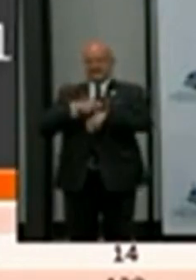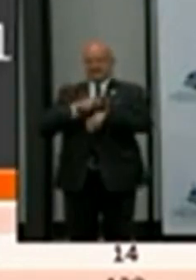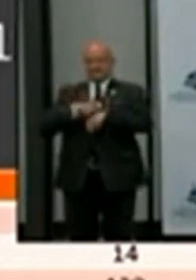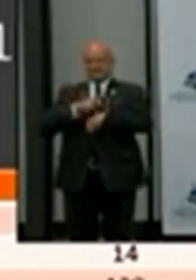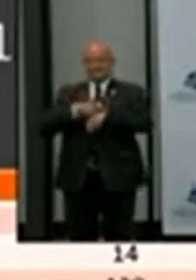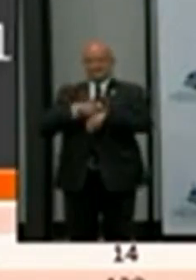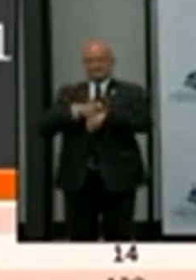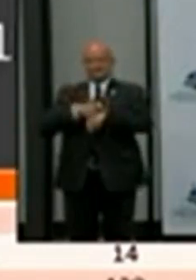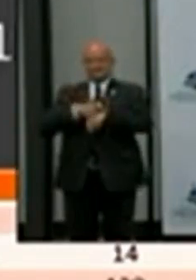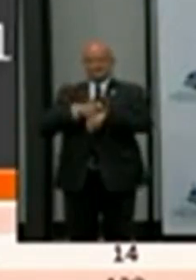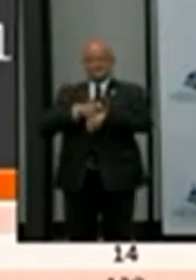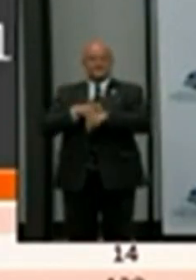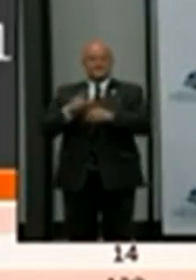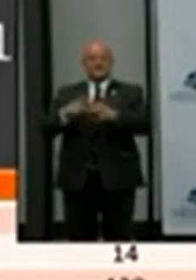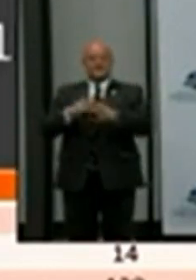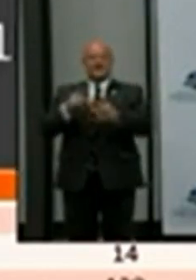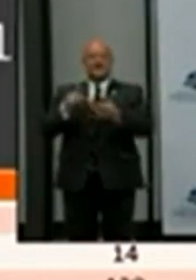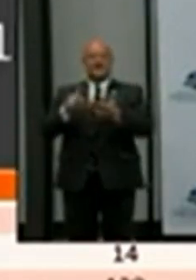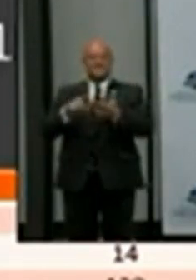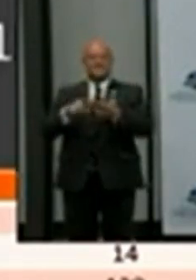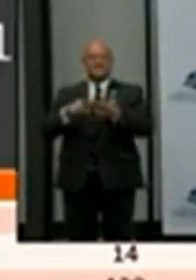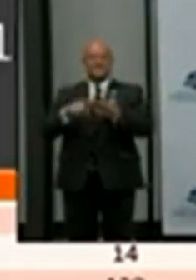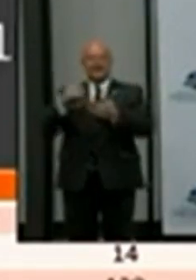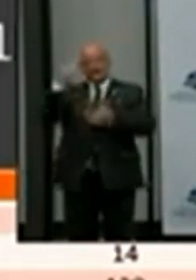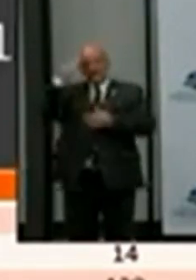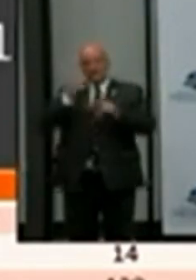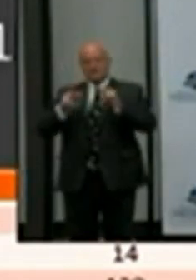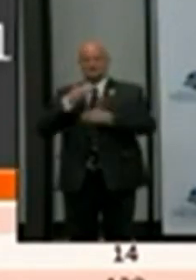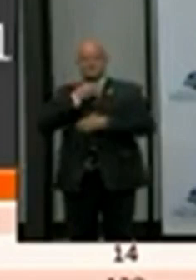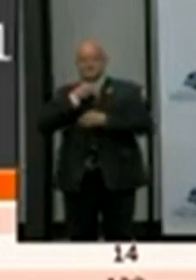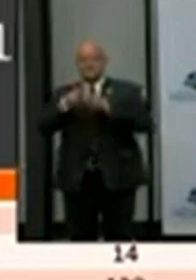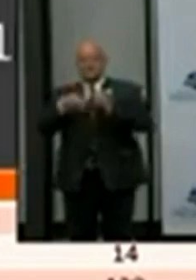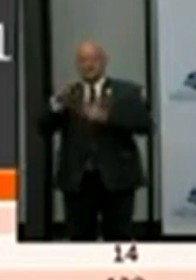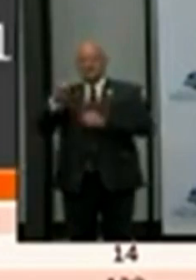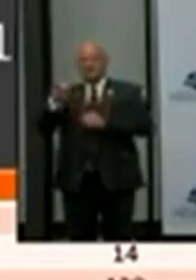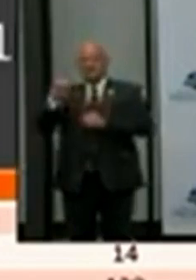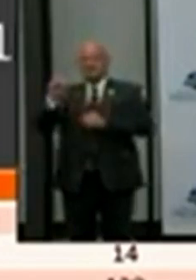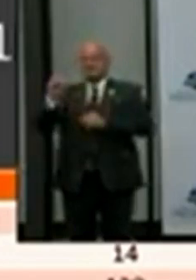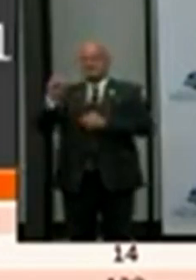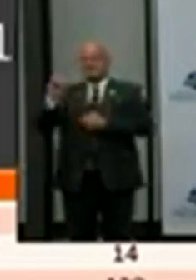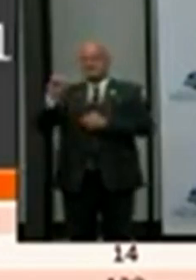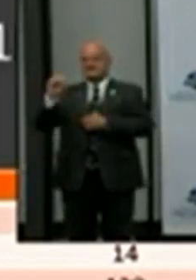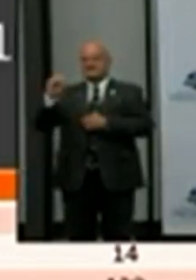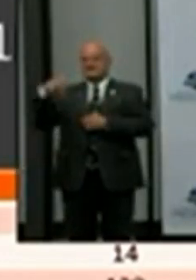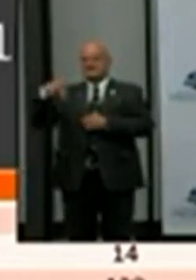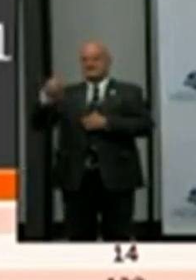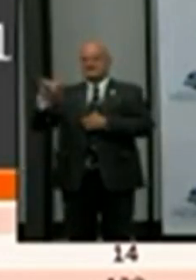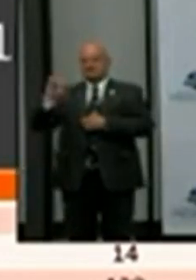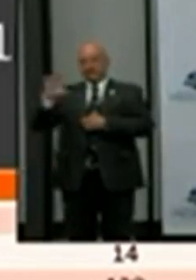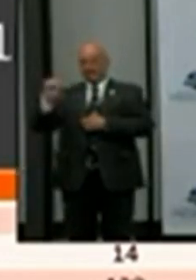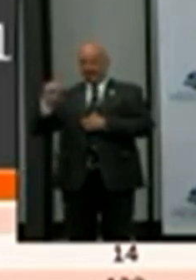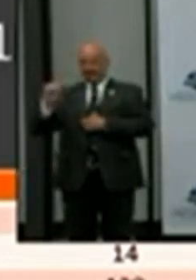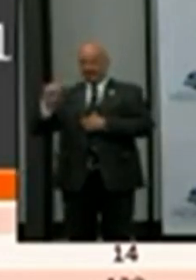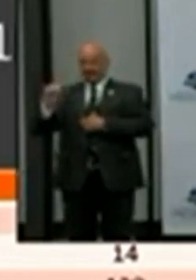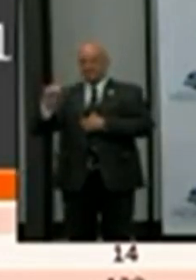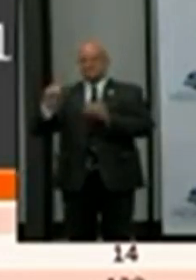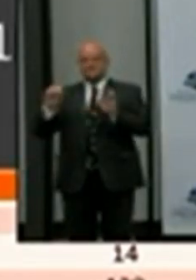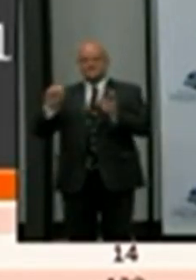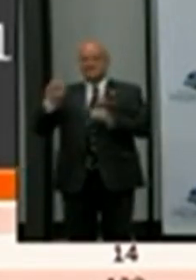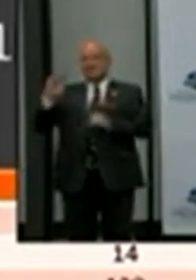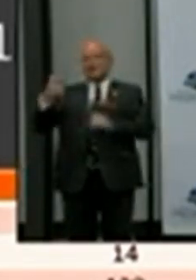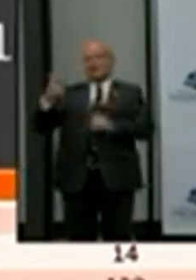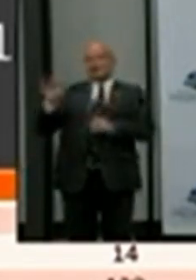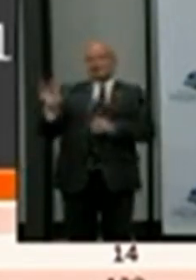frame. And then you go on down, I know people are curious about Mississippi County. On August 9th, there were